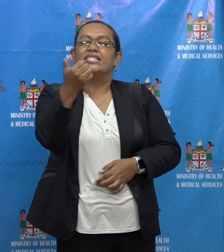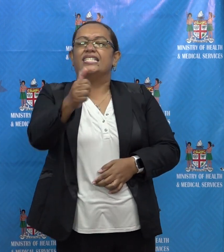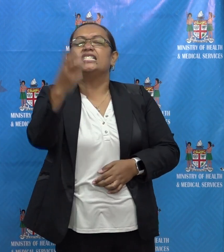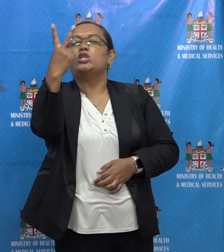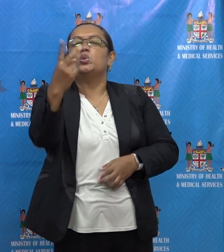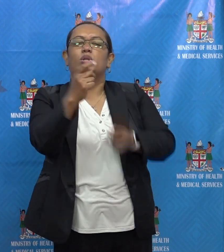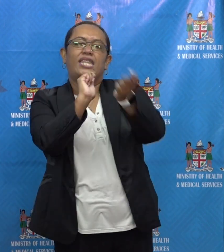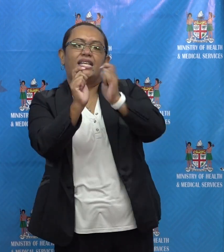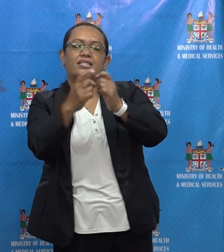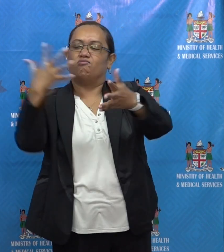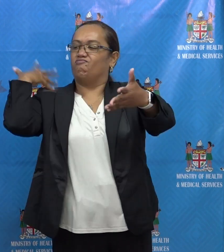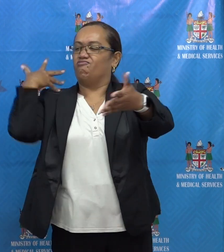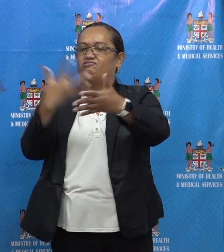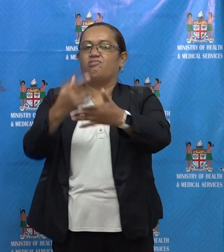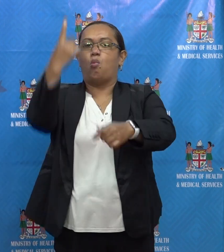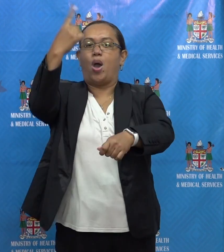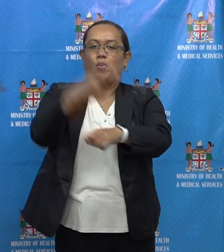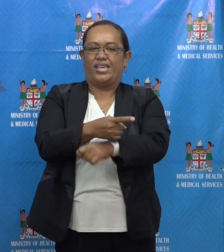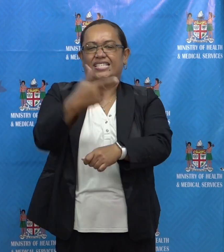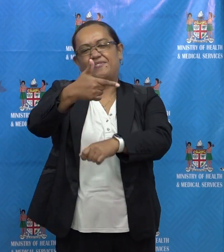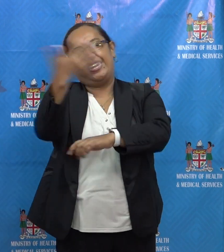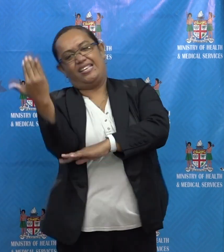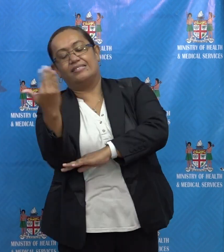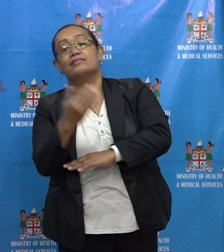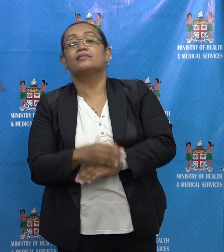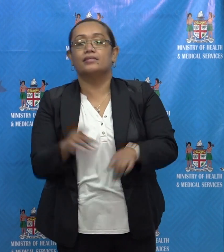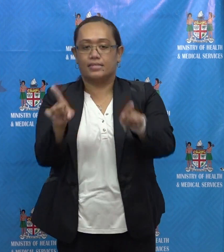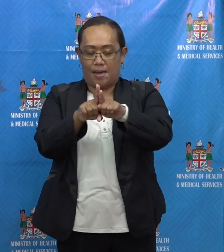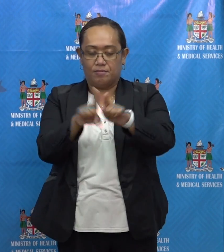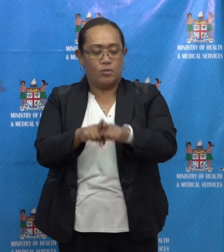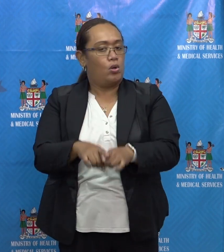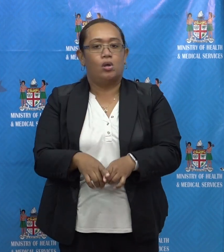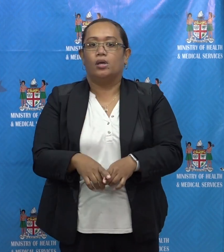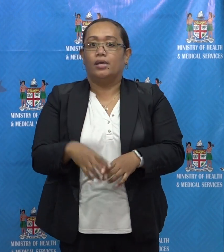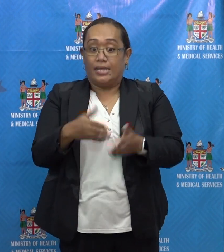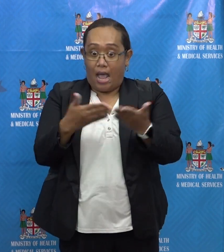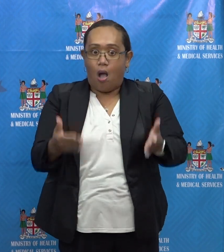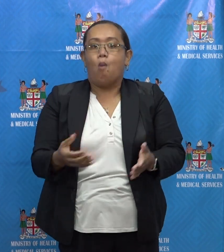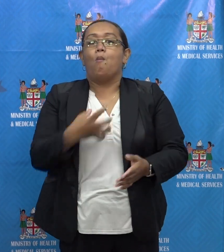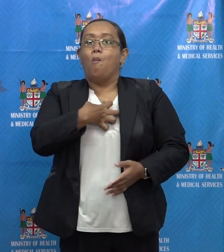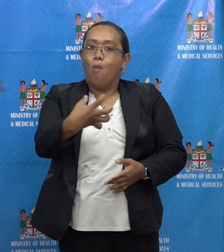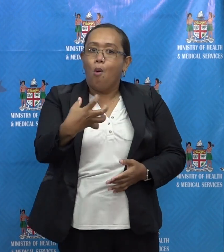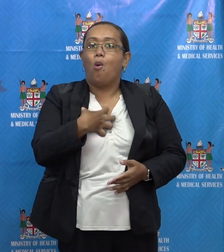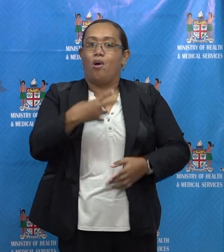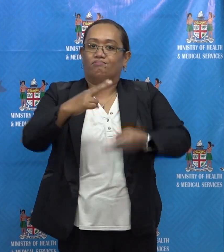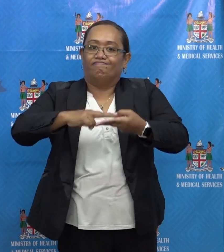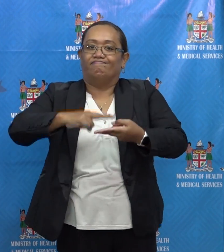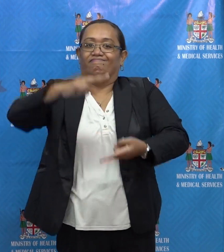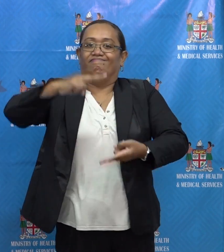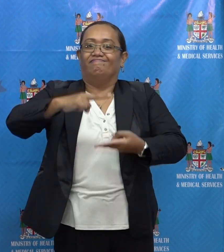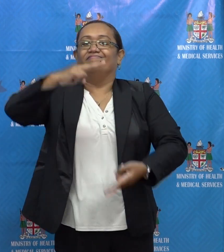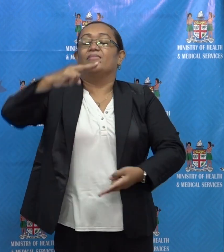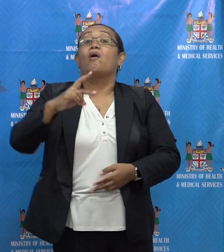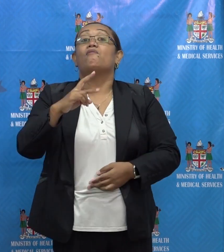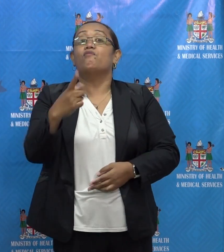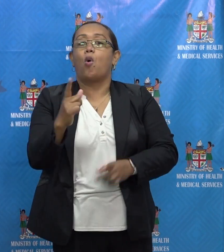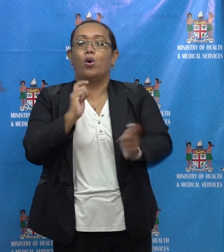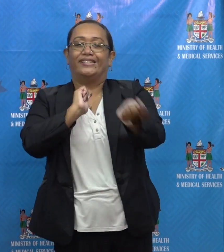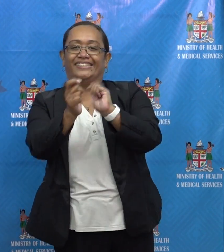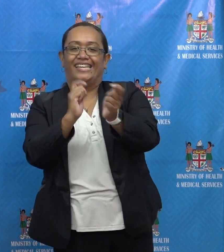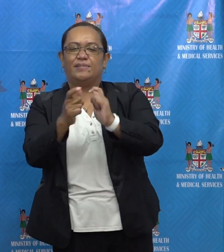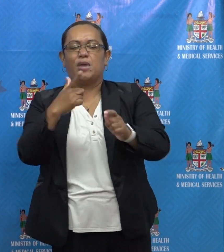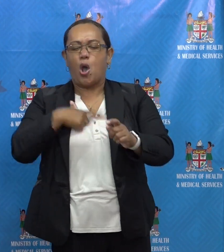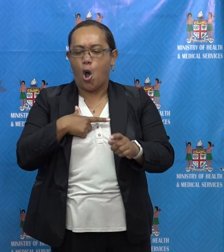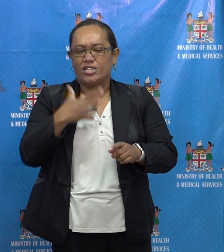over the last 7 days. Daily testing has, of course, increased in line with our response to the latest cases,